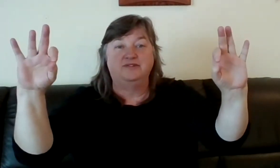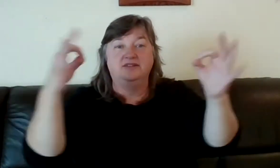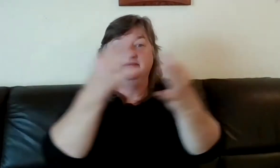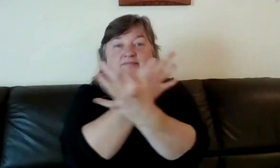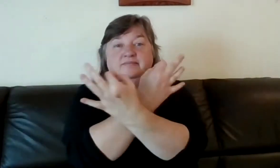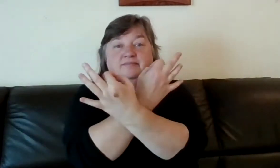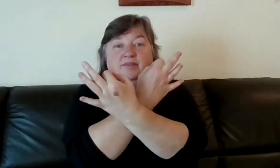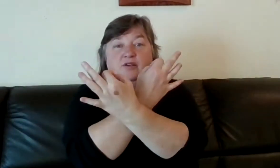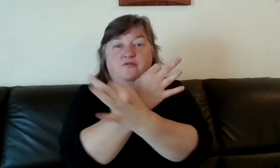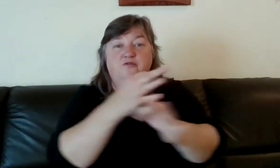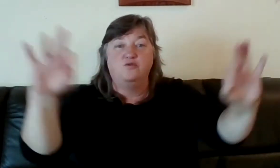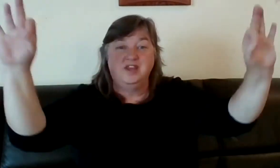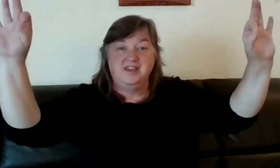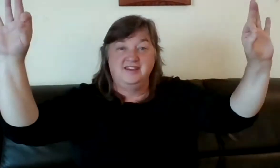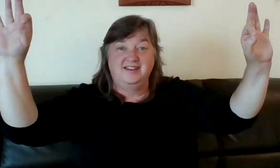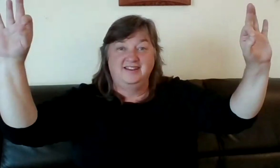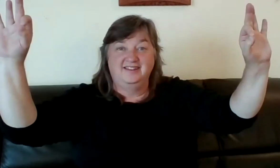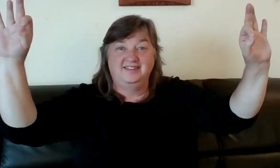F's. Free.